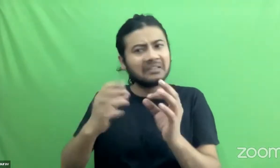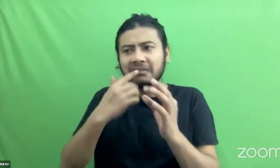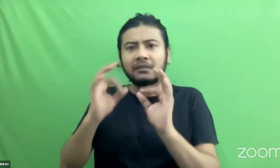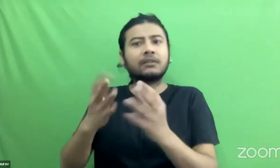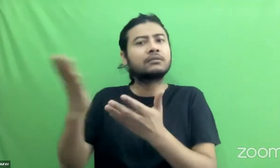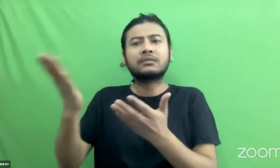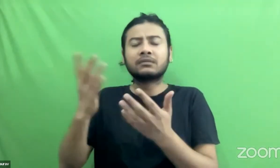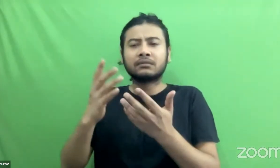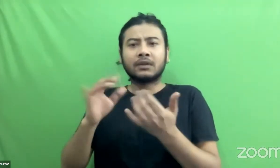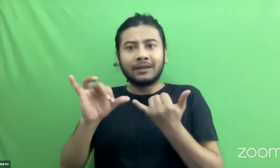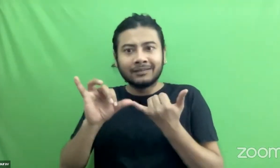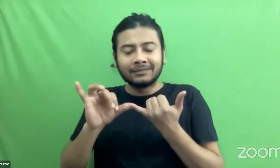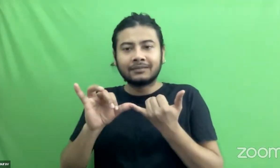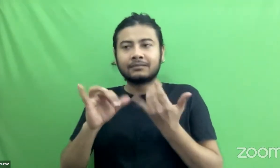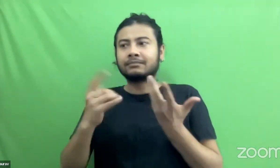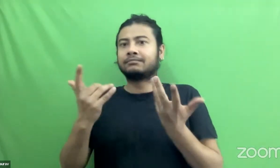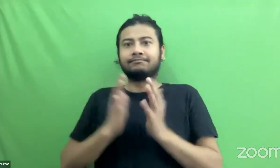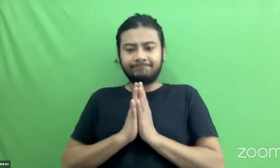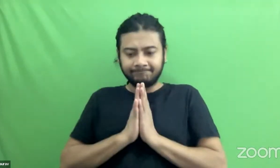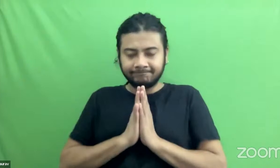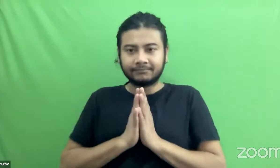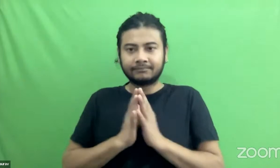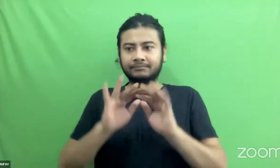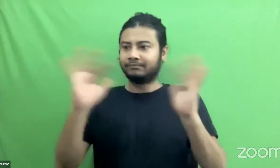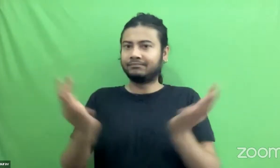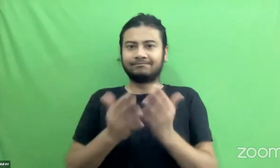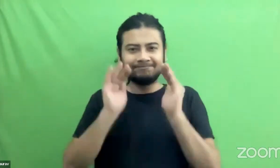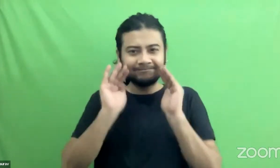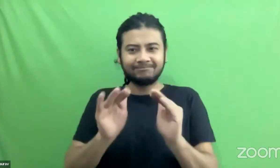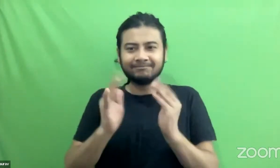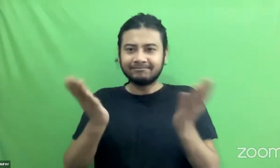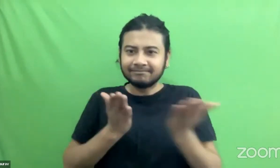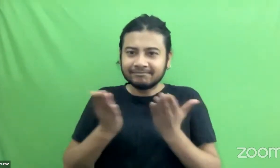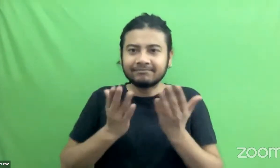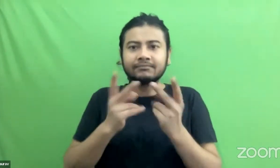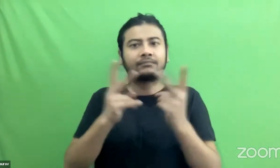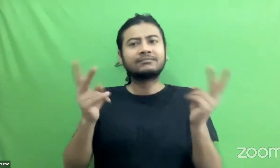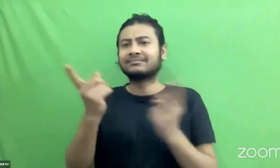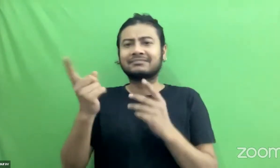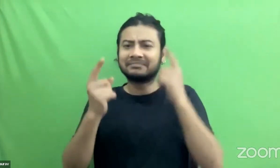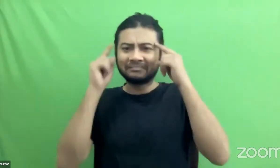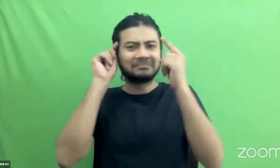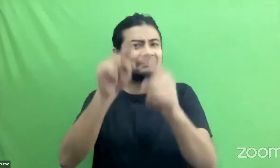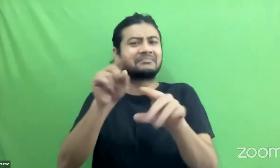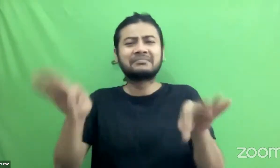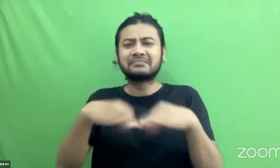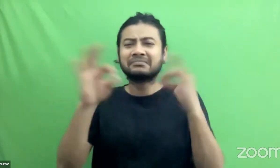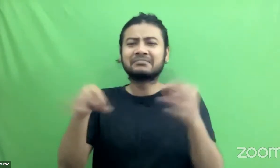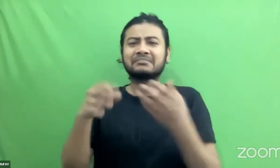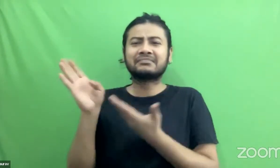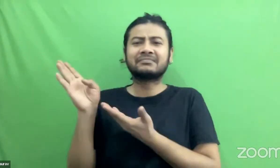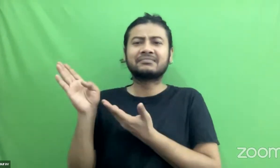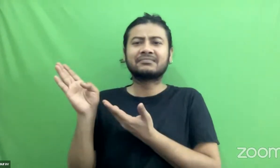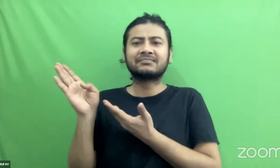But you all are so blessed. So you would have done definitely some very good karma to do this.